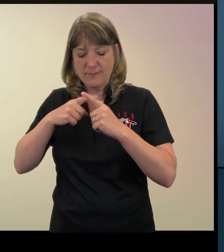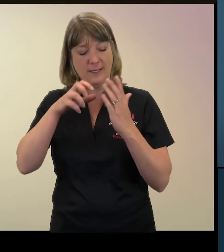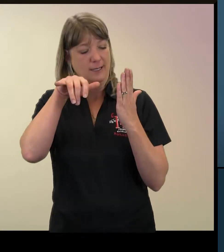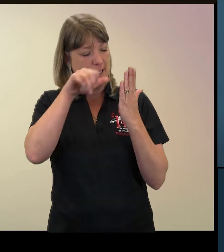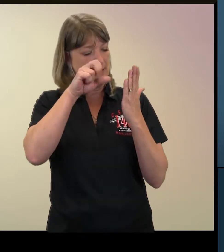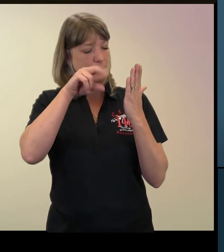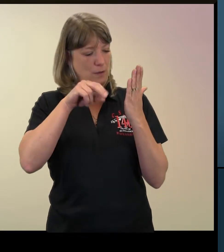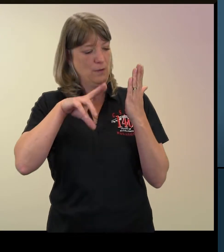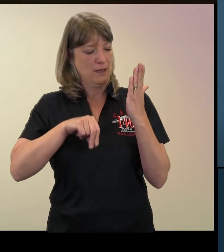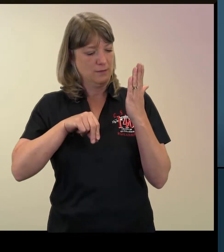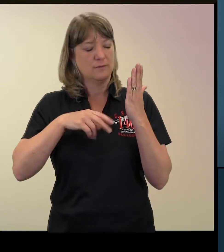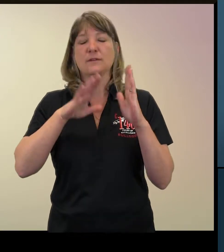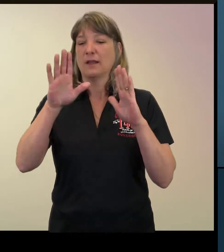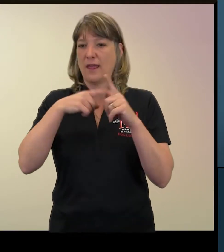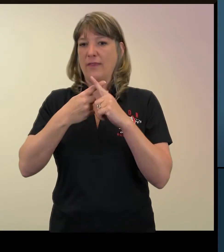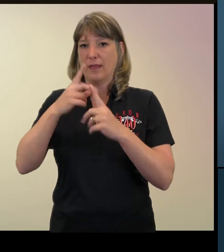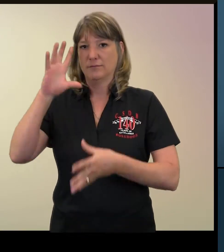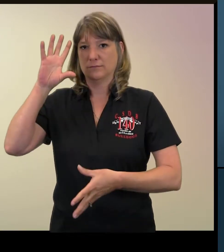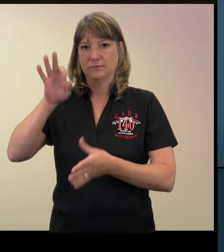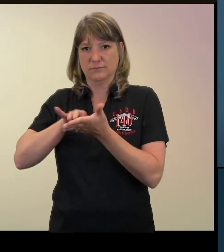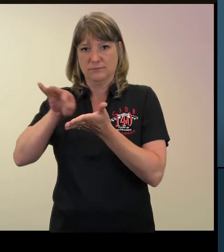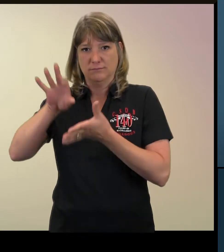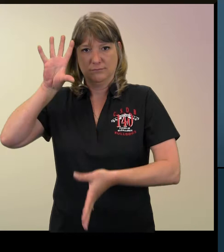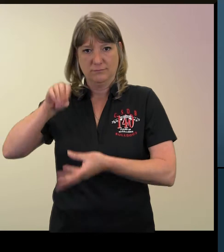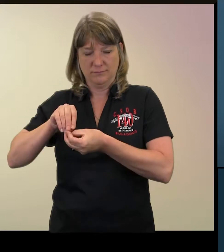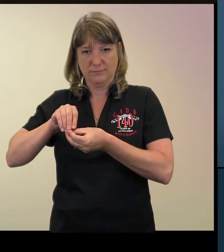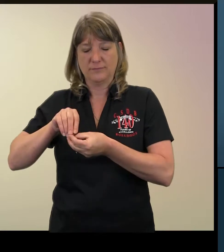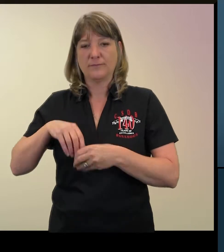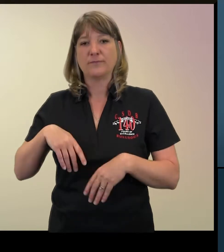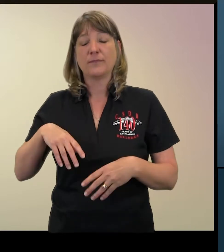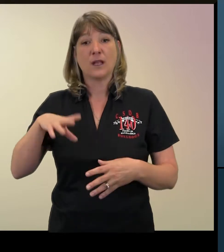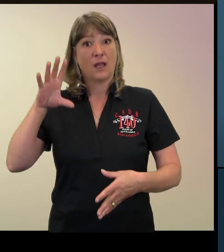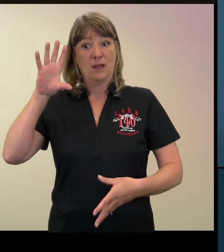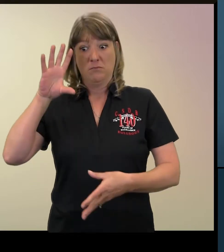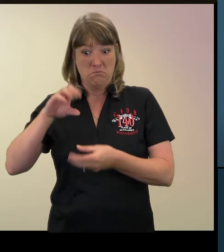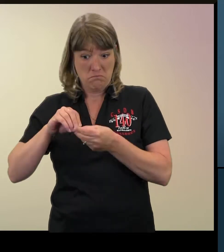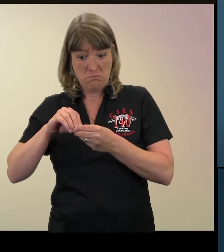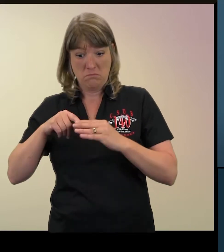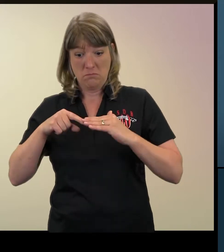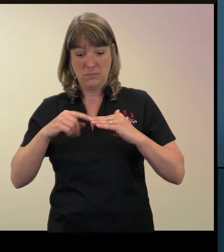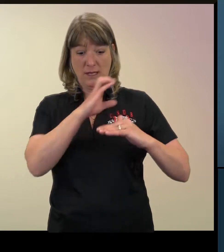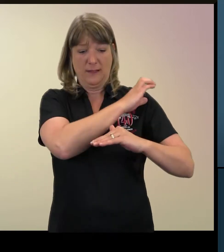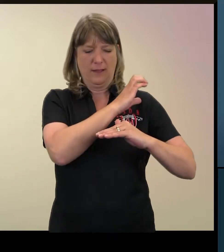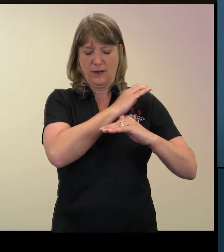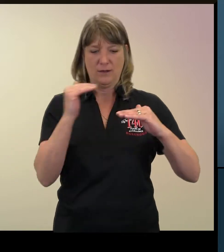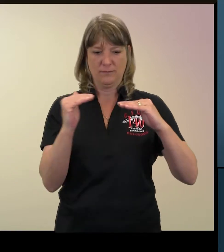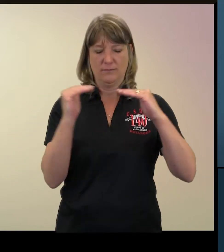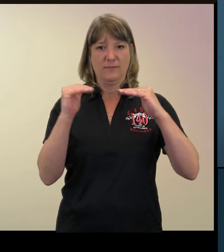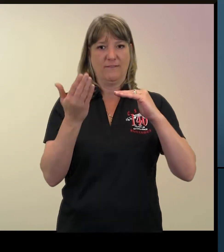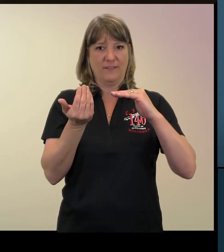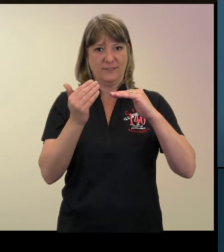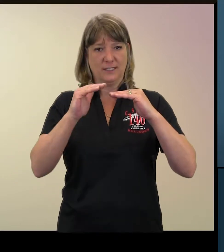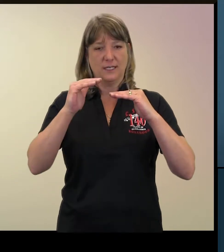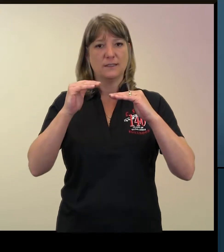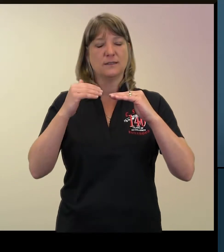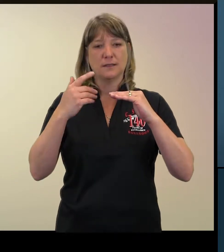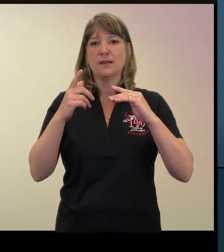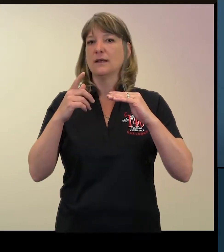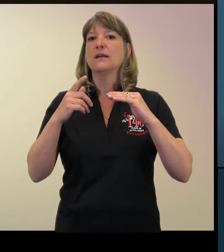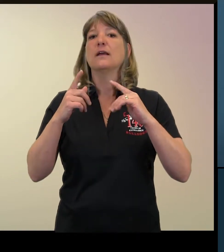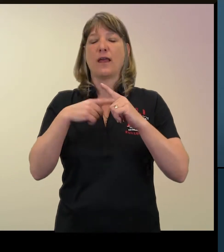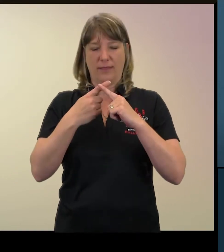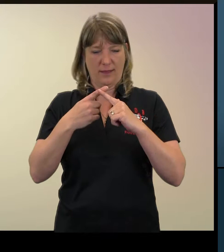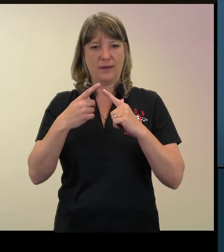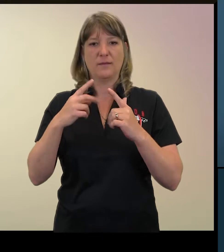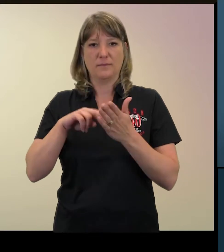no. And then you calculate a total score. So if that total score is over a clinical cutoff of